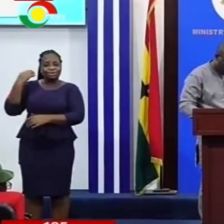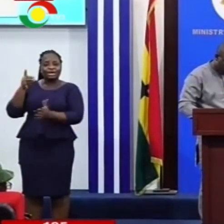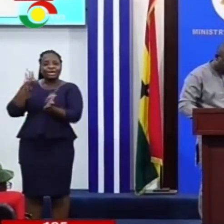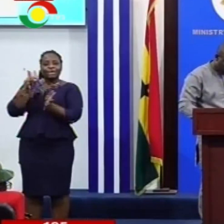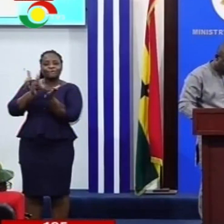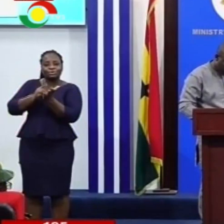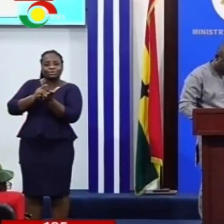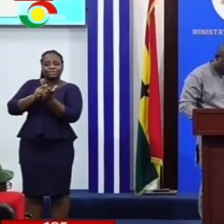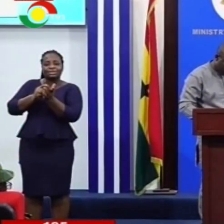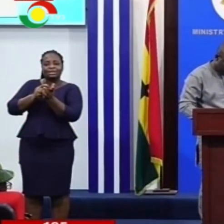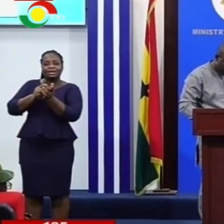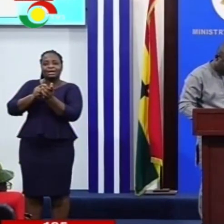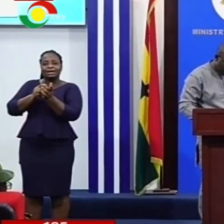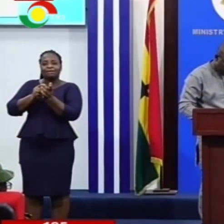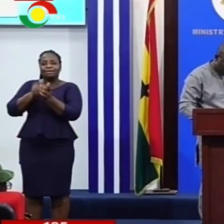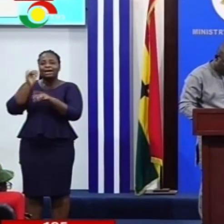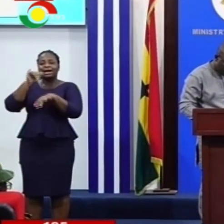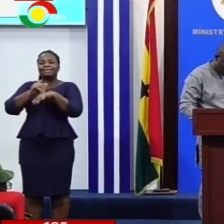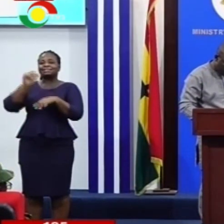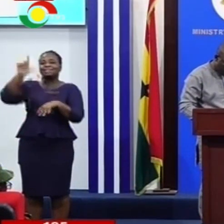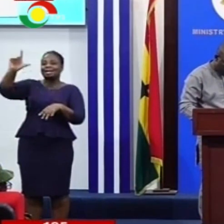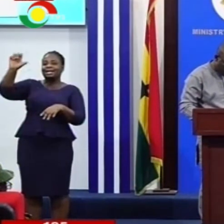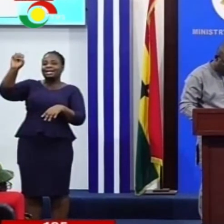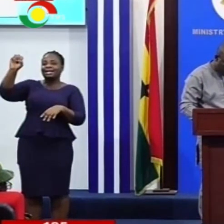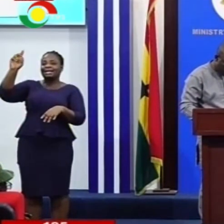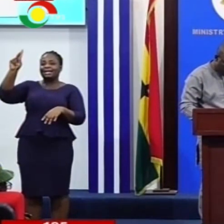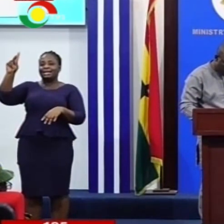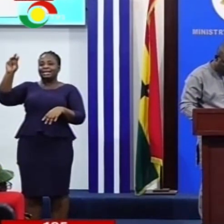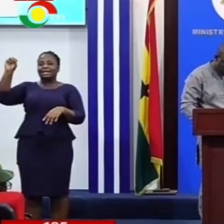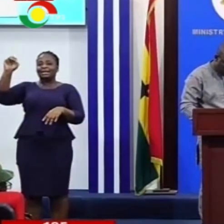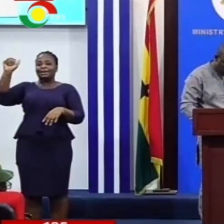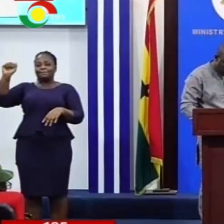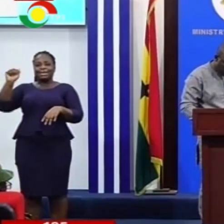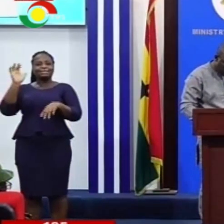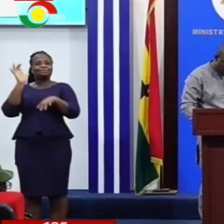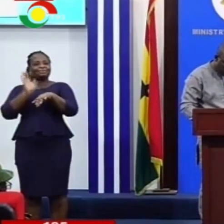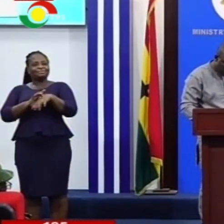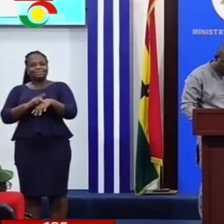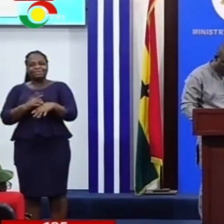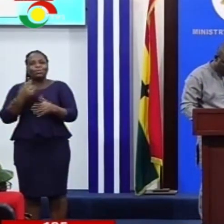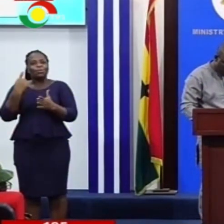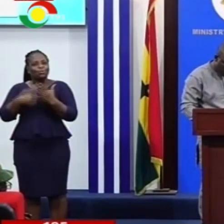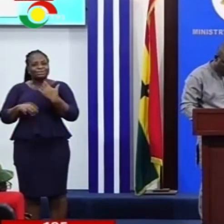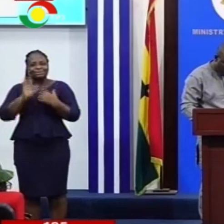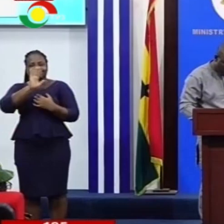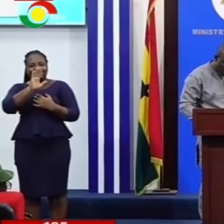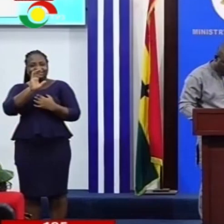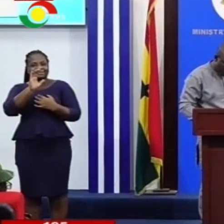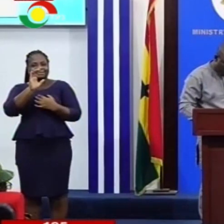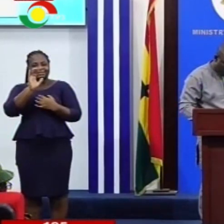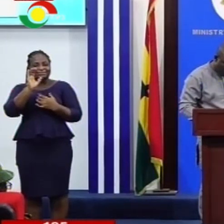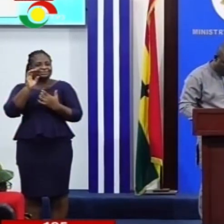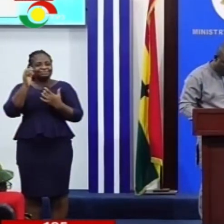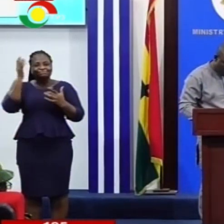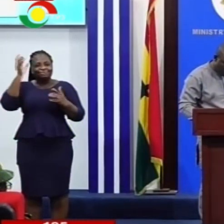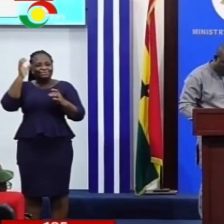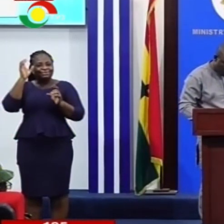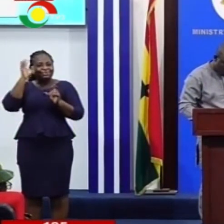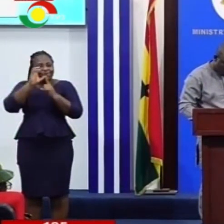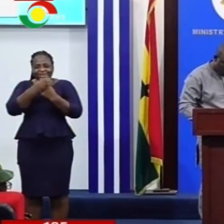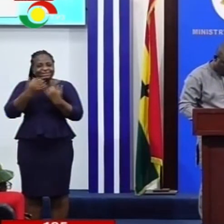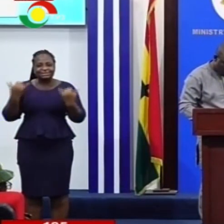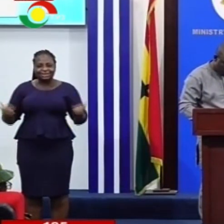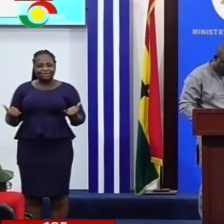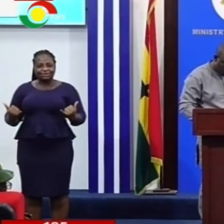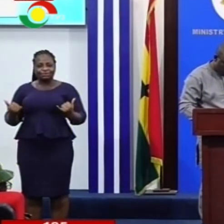practicing at Lekma Hospital has been infected. What is his condition now? And secondly, you also made mention of Weja